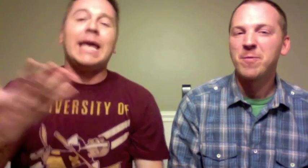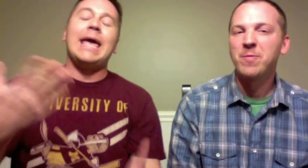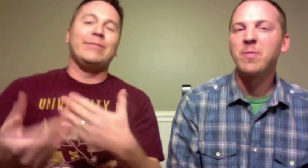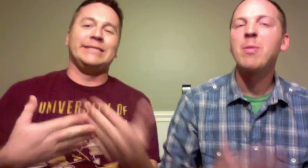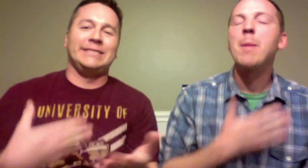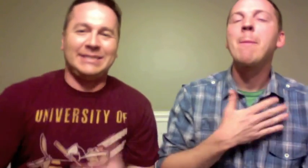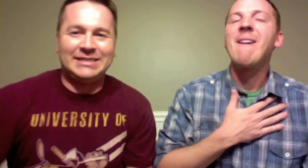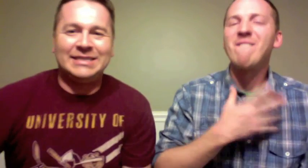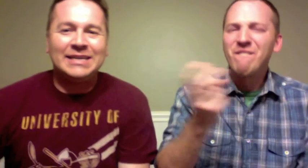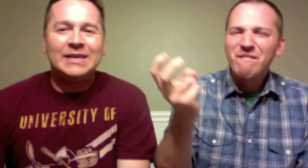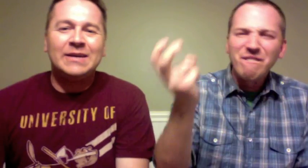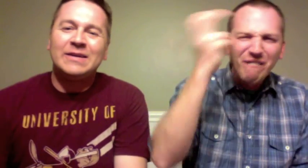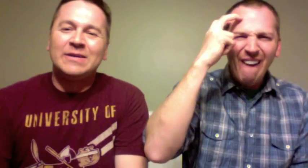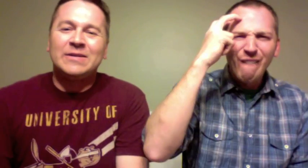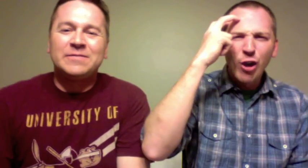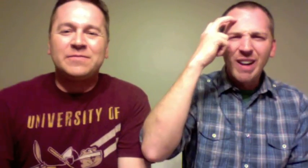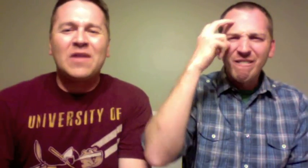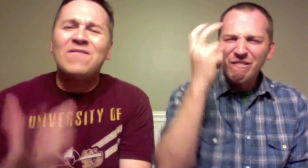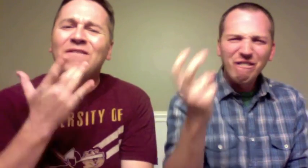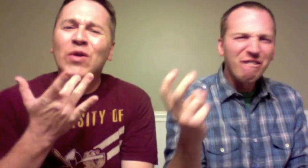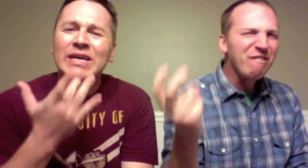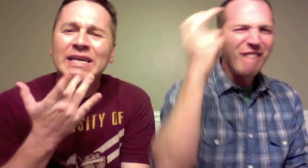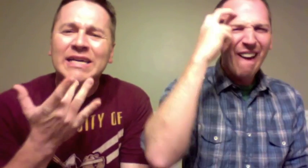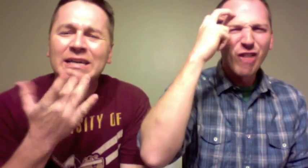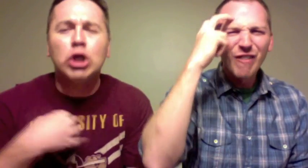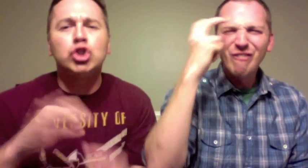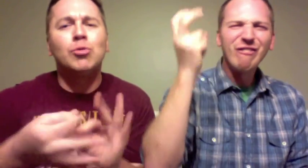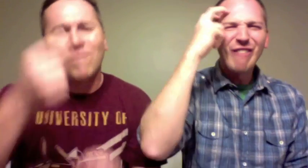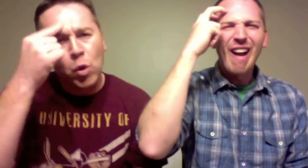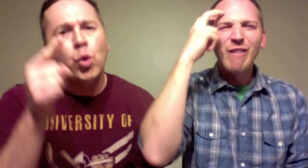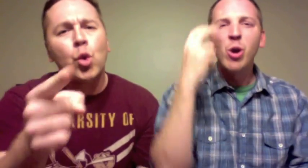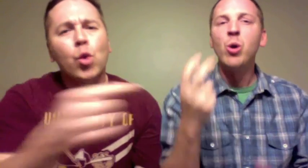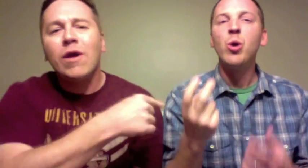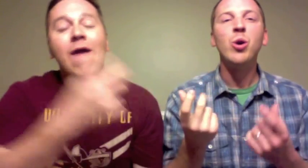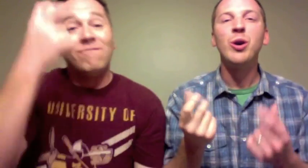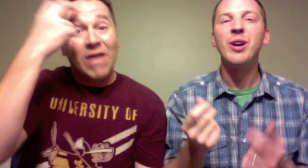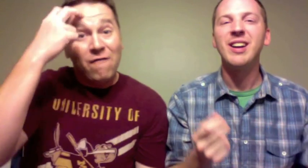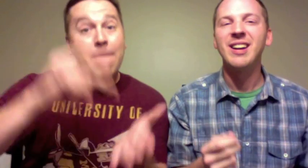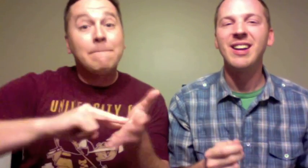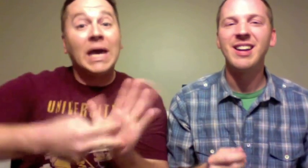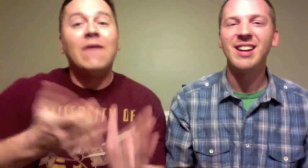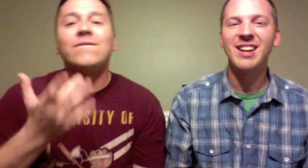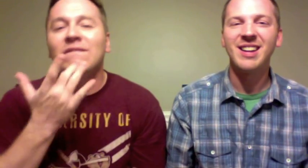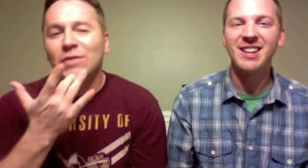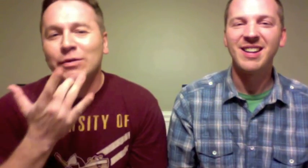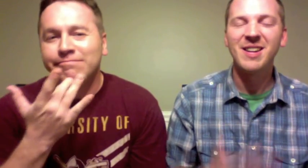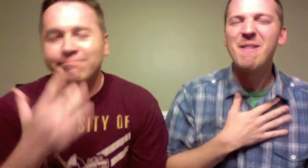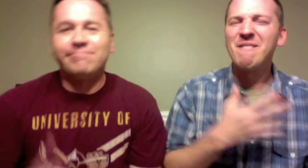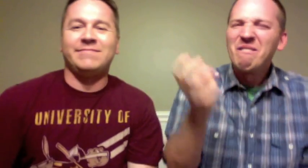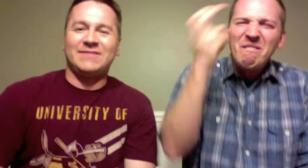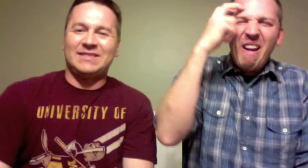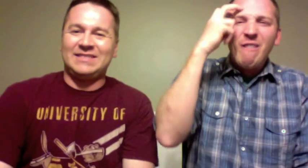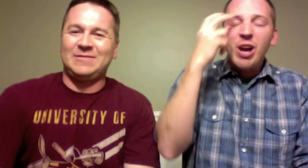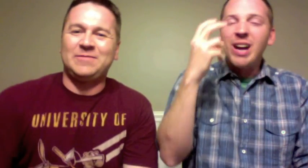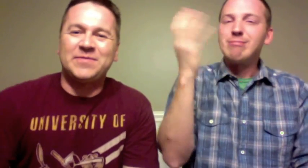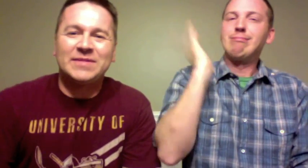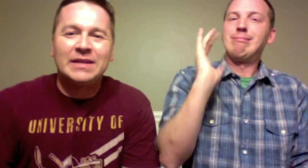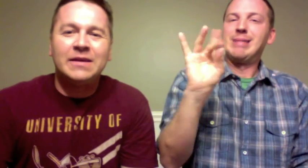like that now? Hey, my favorite, my absolute favorite, interpret my for you. favorite. Means favorite. All right, yeah, okay. My favorite